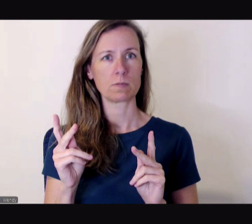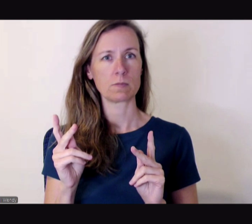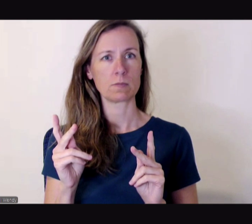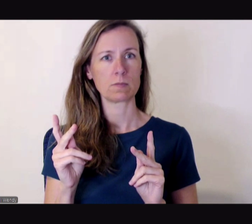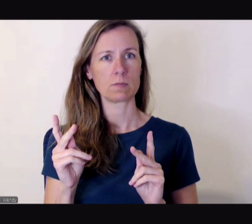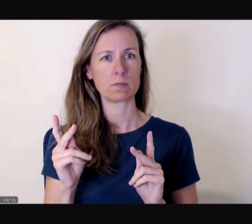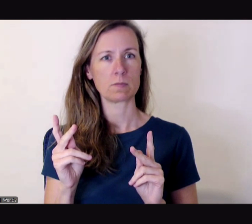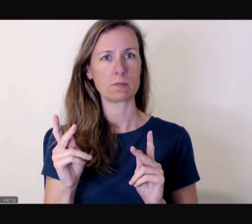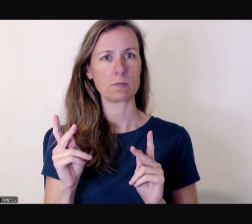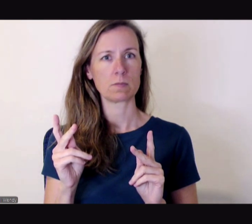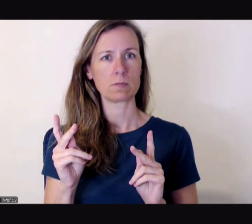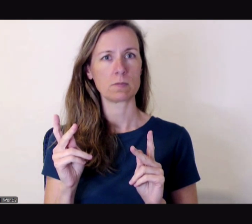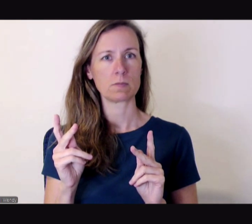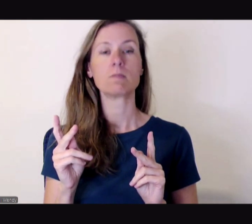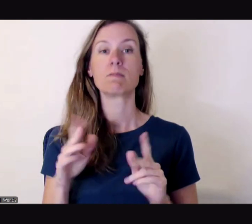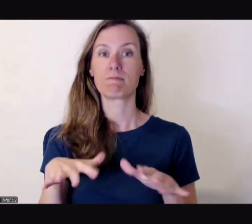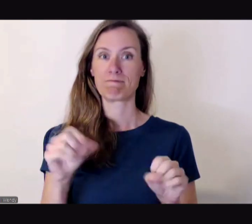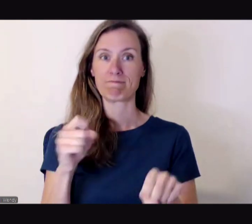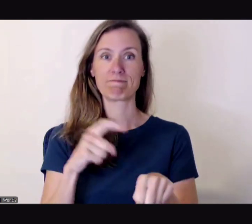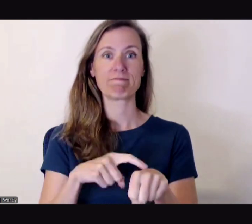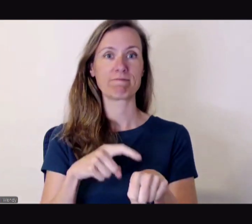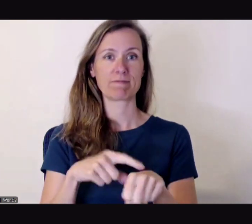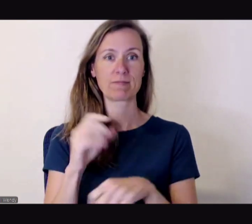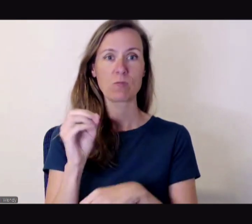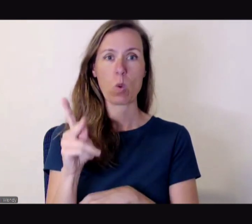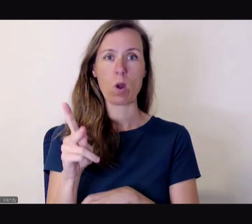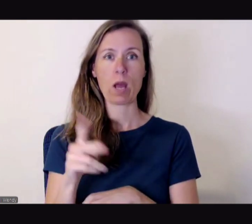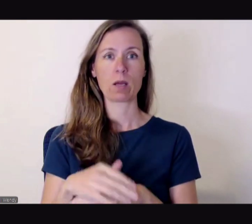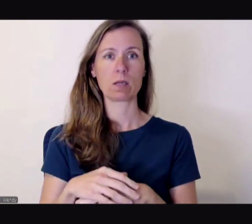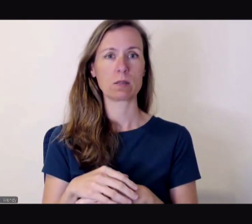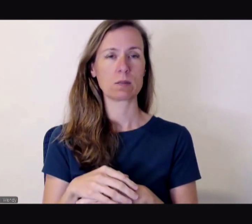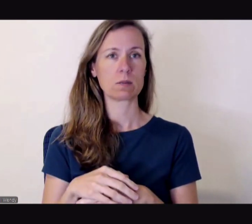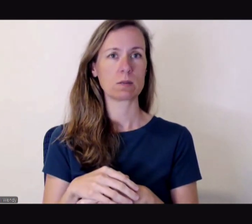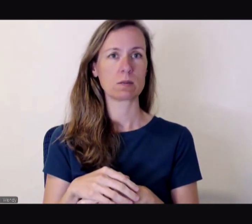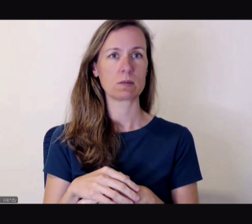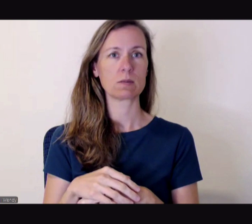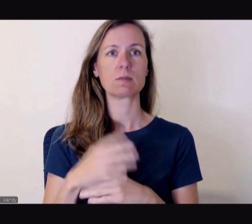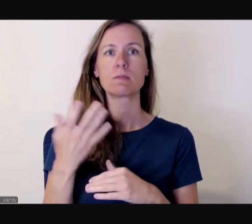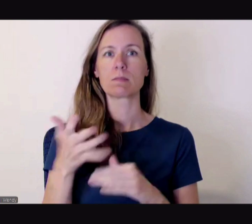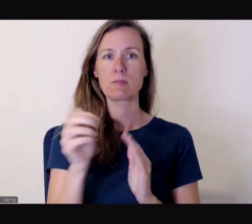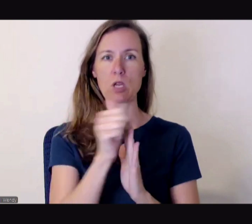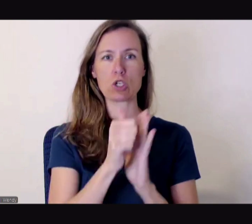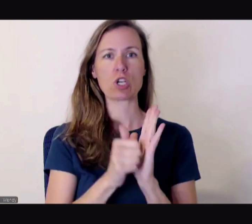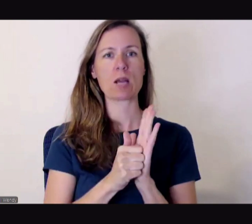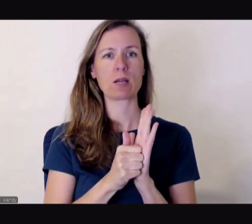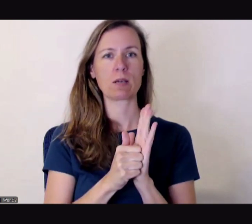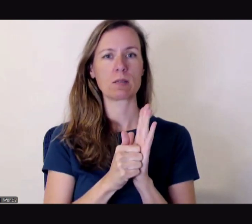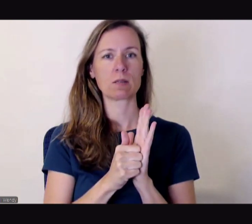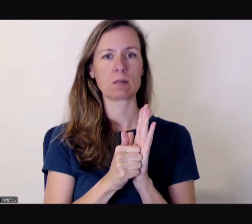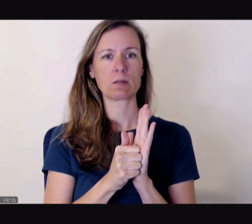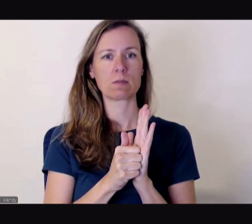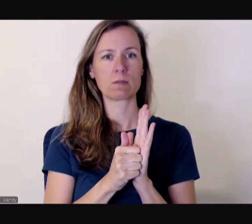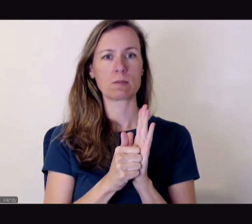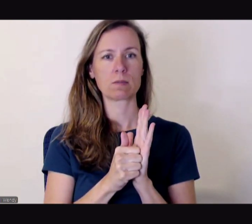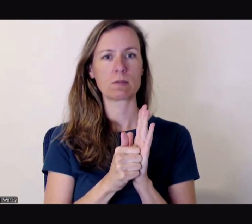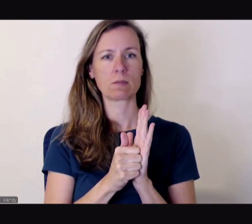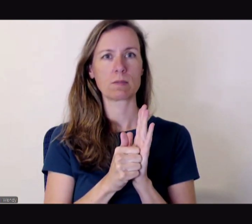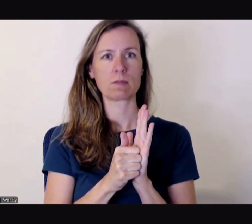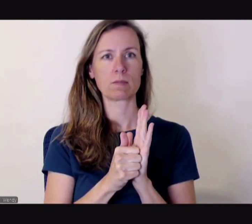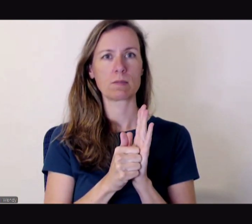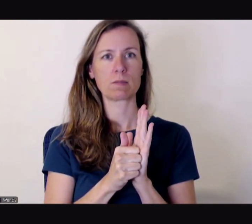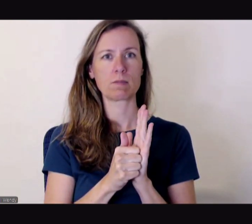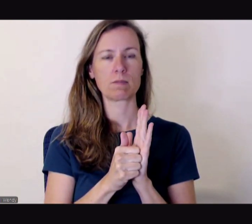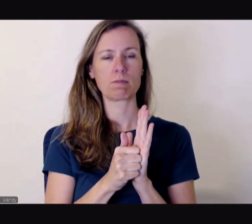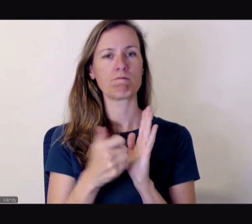it out. Good, take your time, it's fine. Okay, the agenda as published. I was going to simply ask